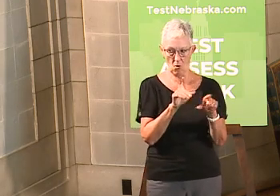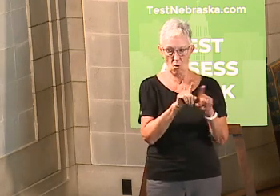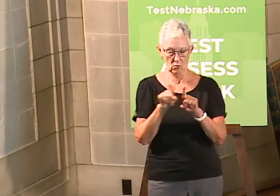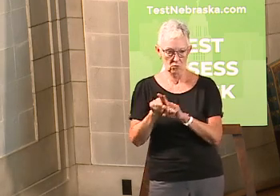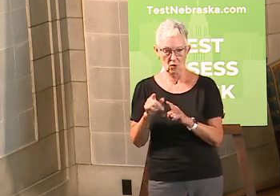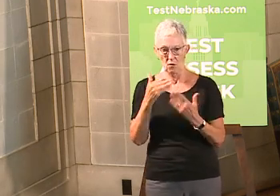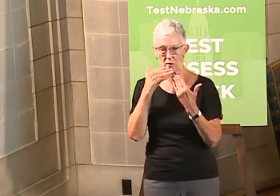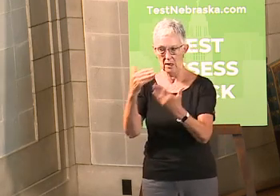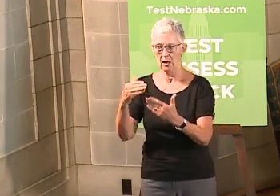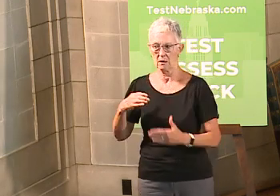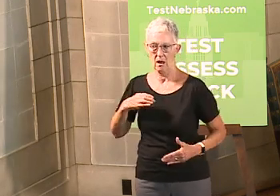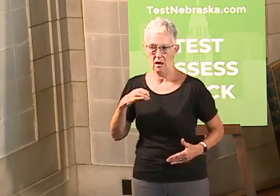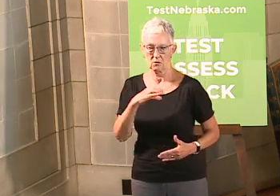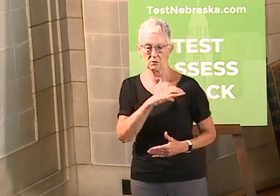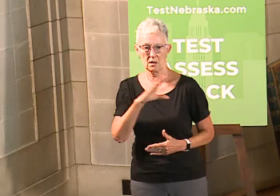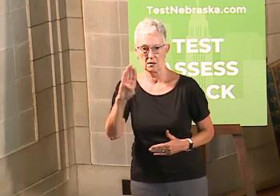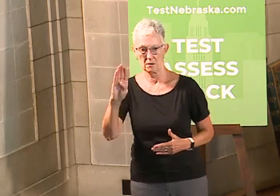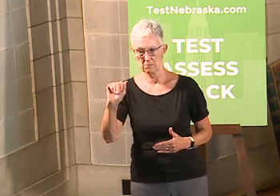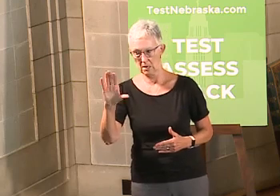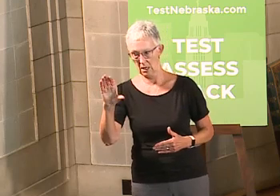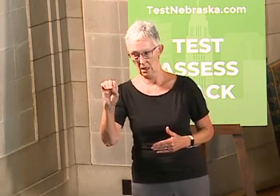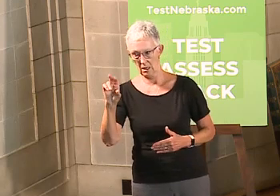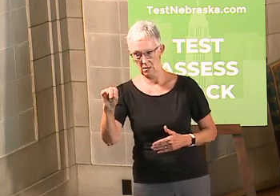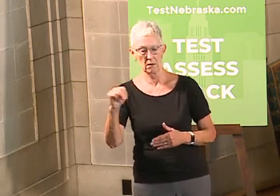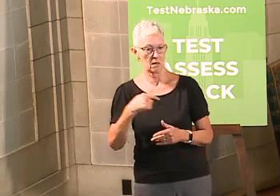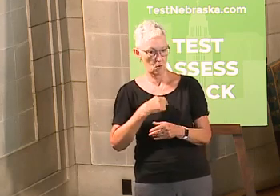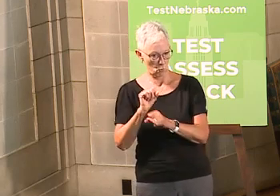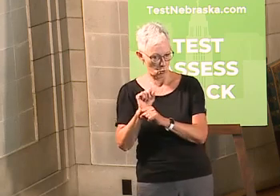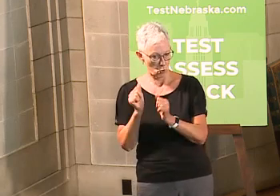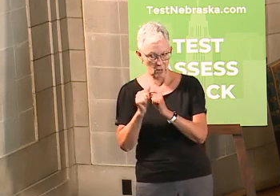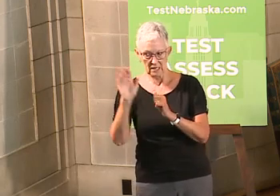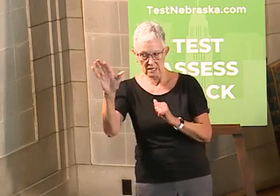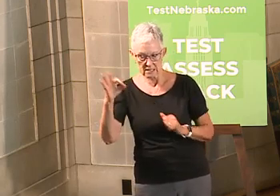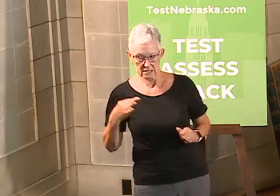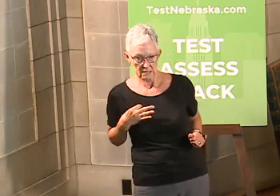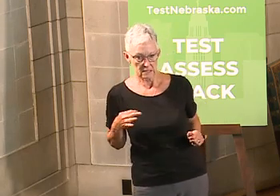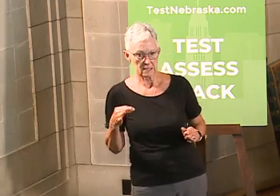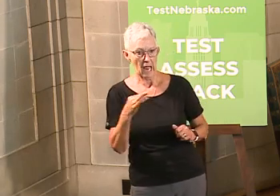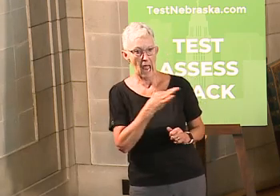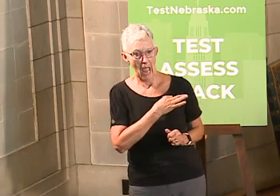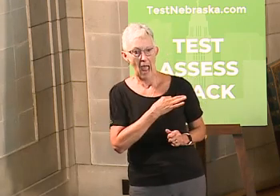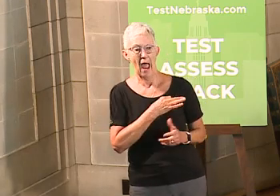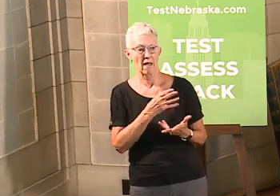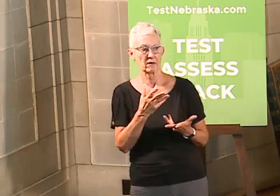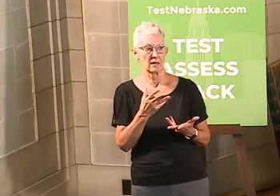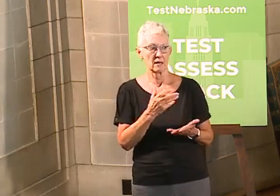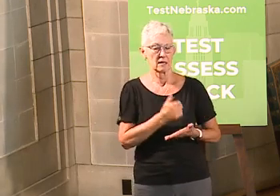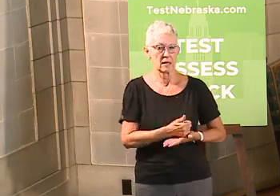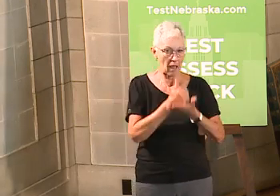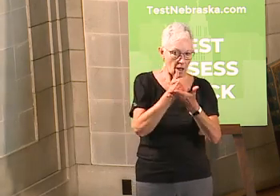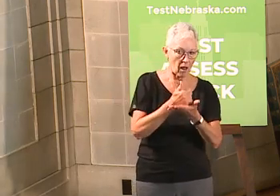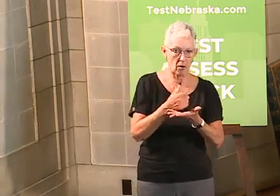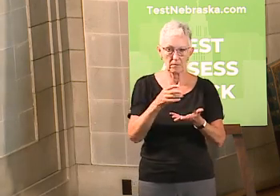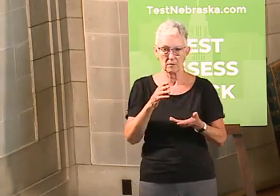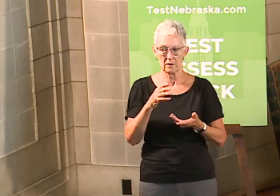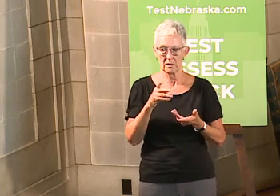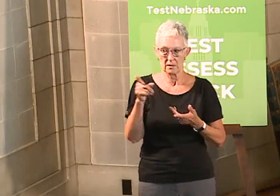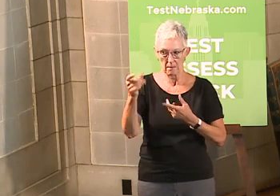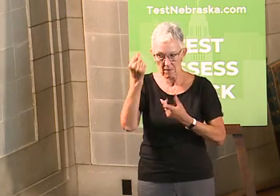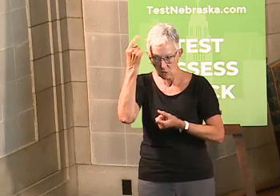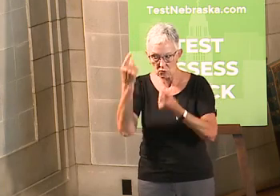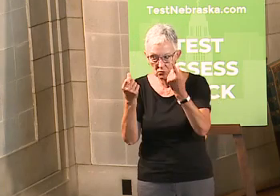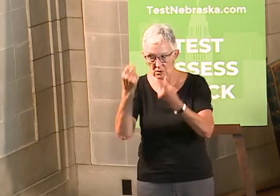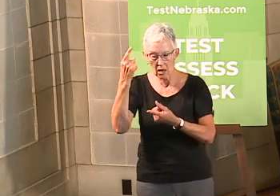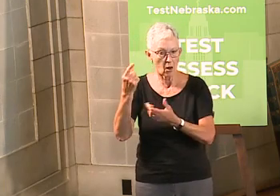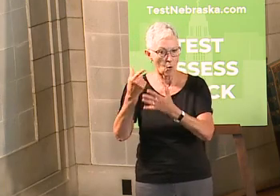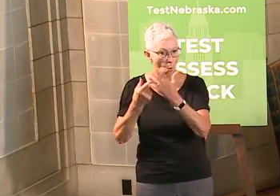well, working with Dean Matisse and his staff, making those concepts that are in the nation. And I first heard about Hidden Heroes in D.C.,